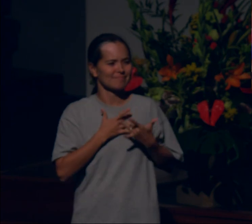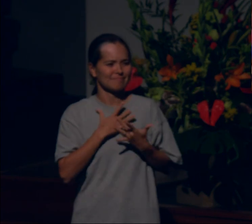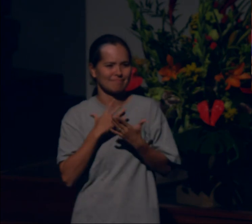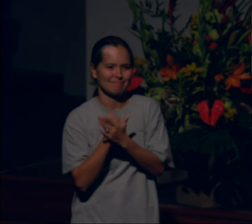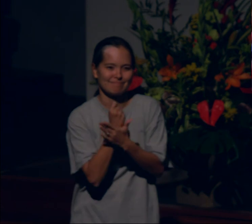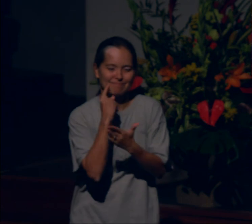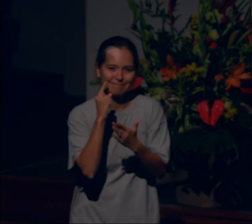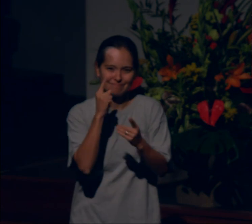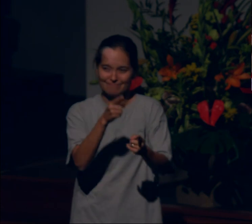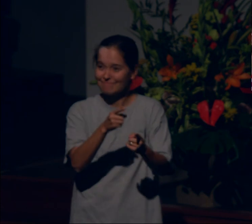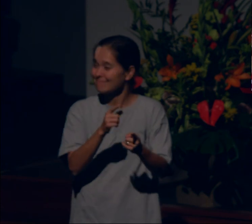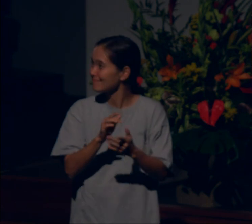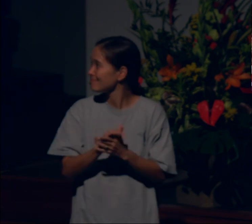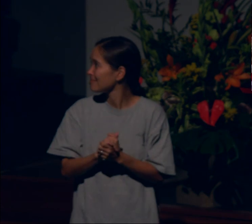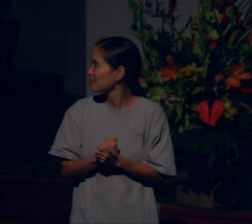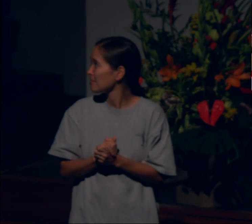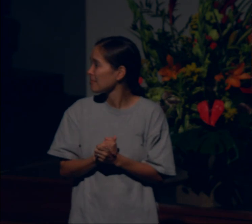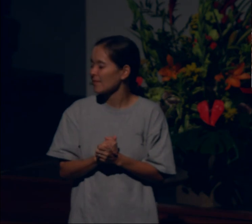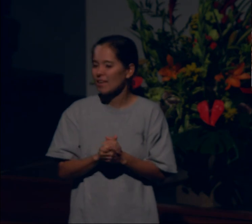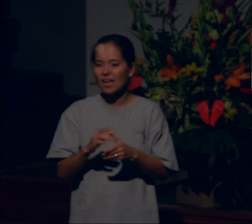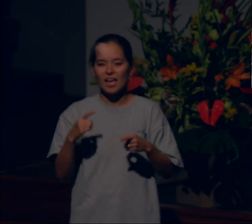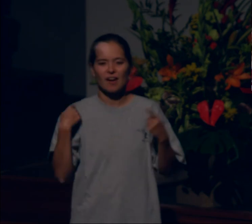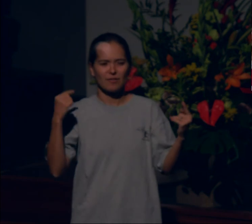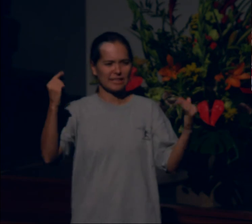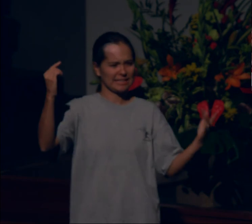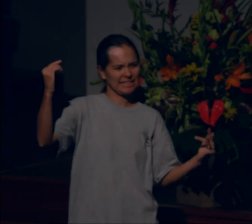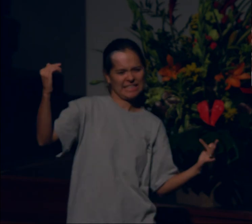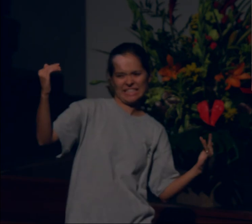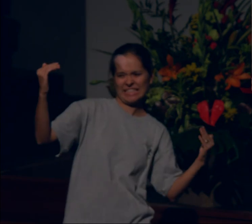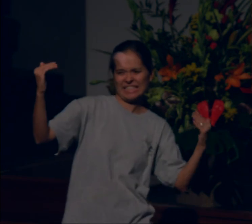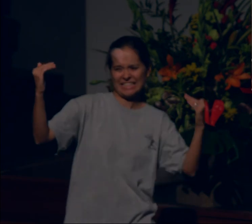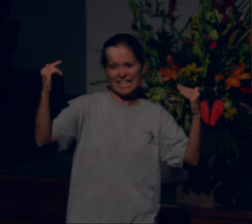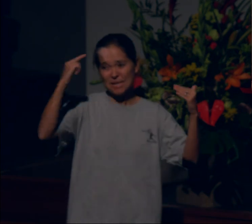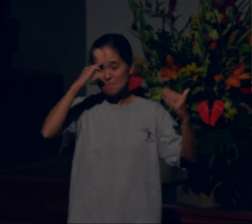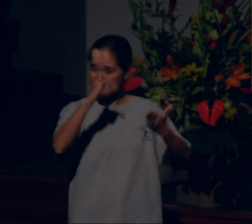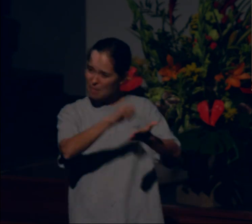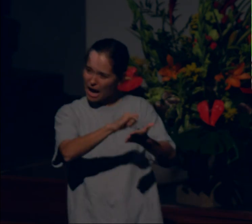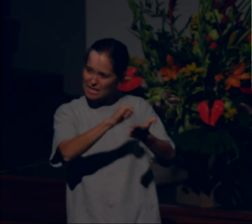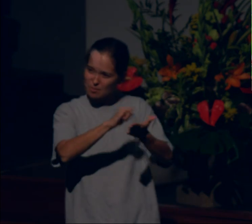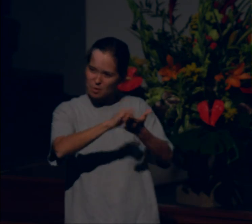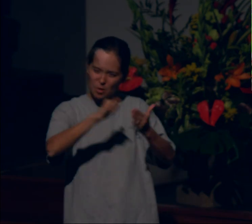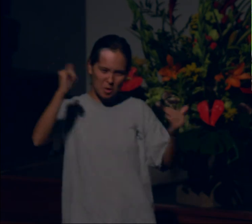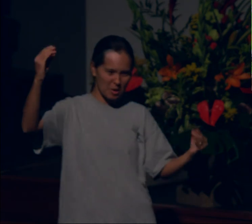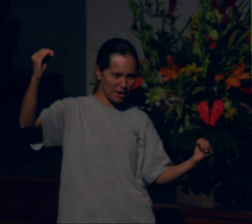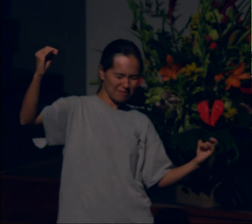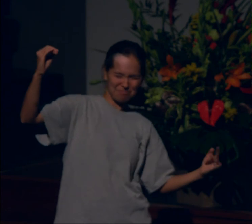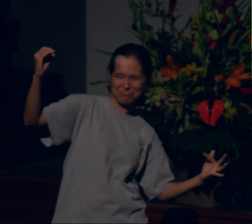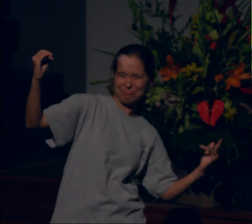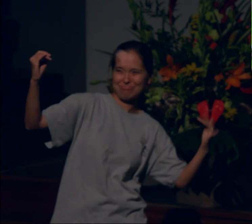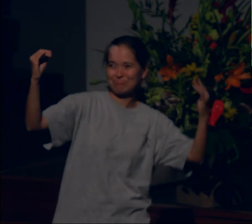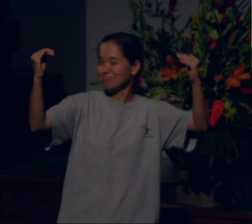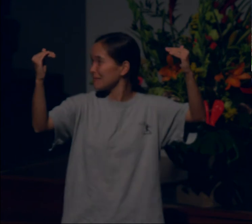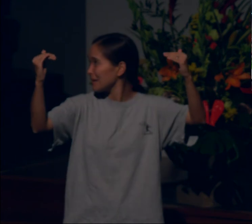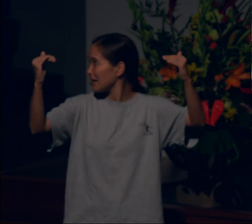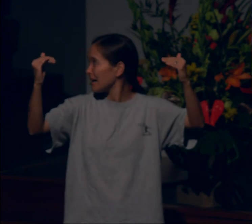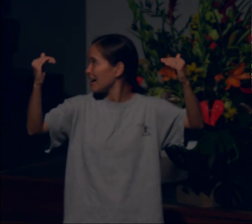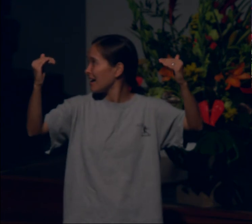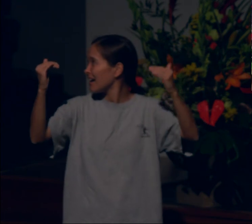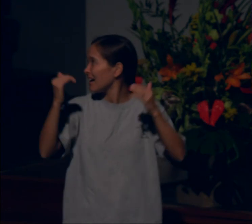at 28 after a rally that was next to impossible. Toss to White.